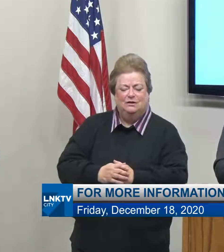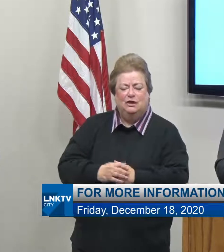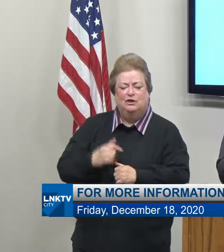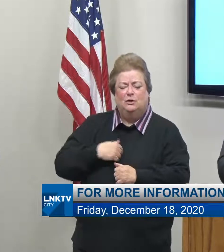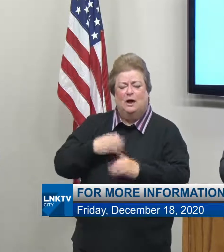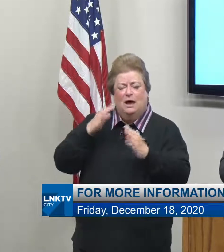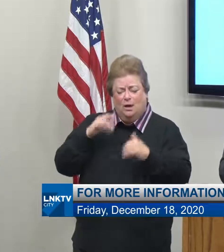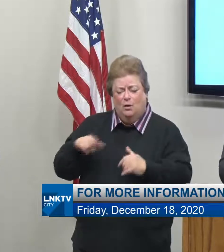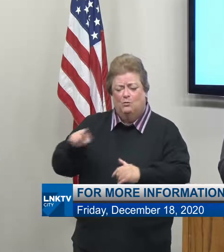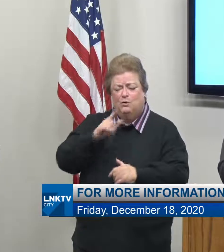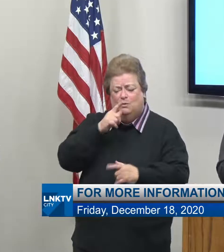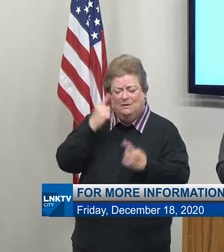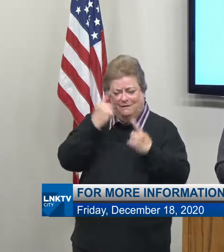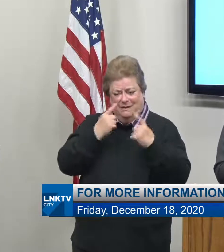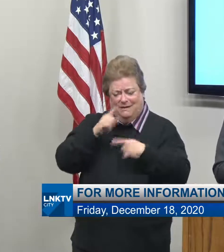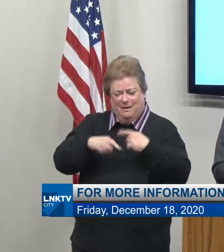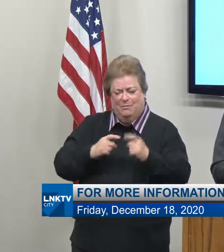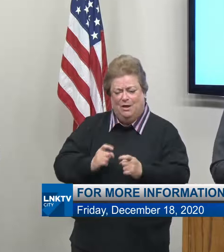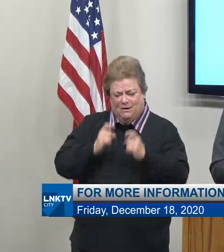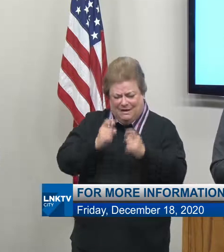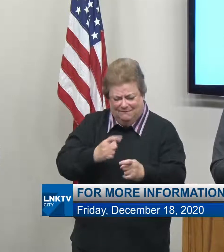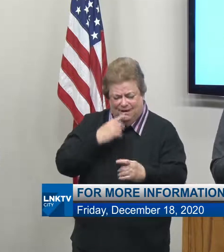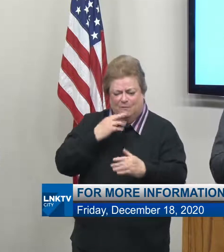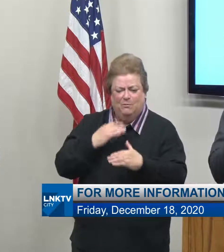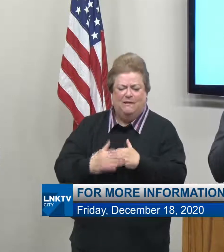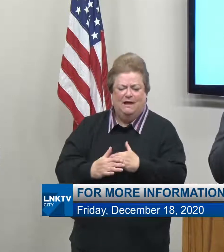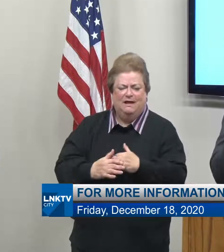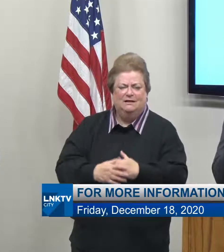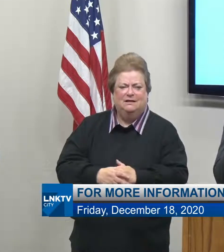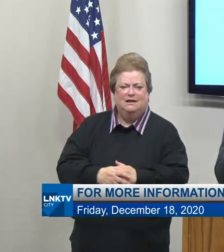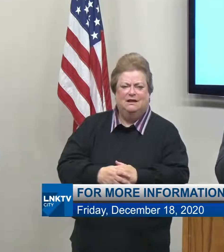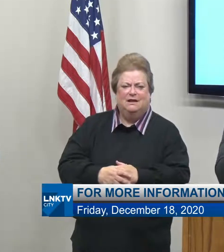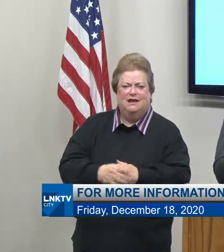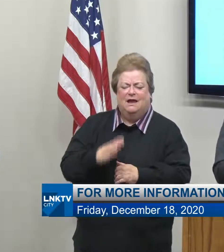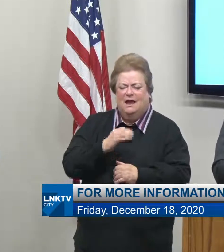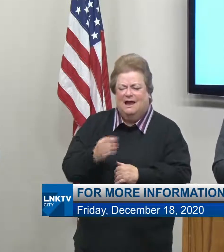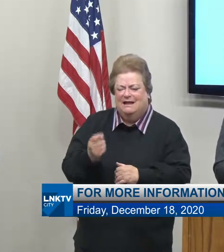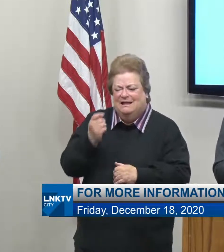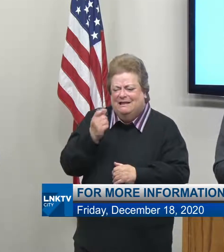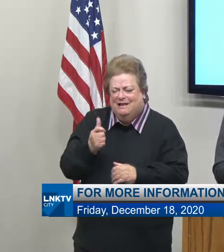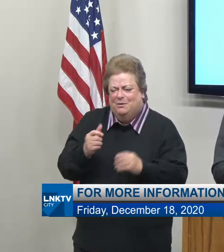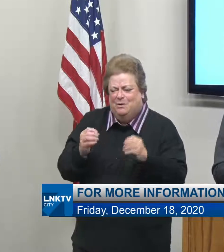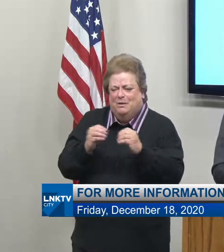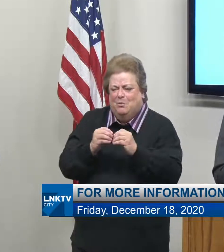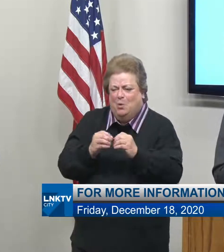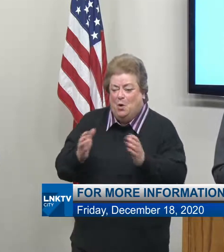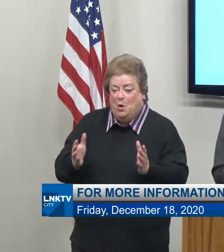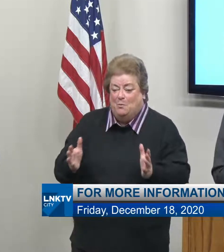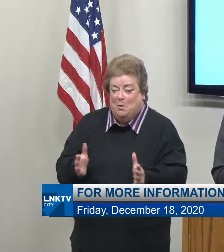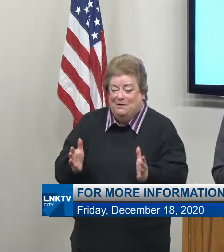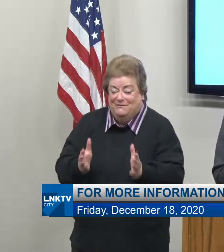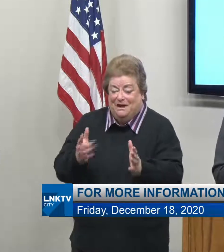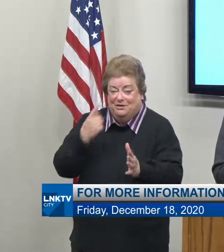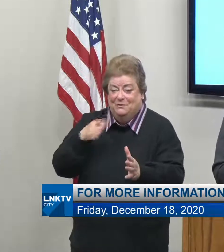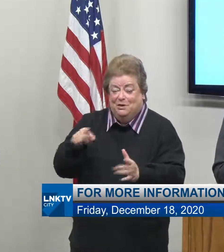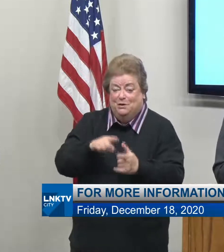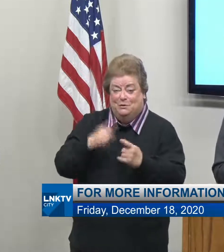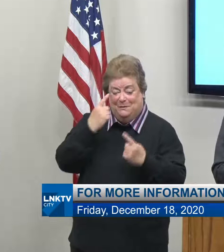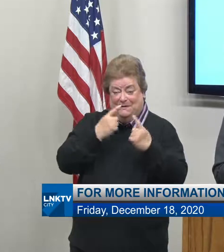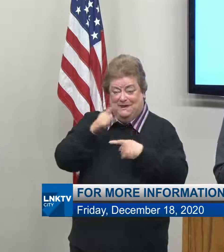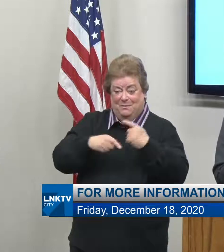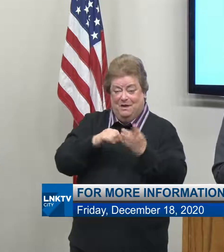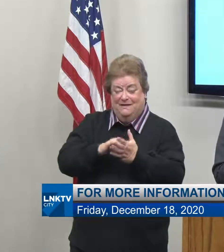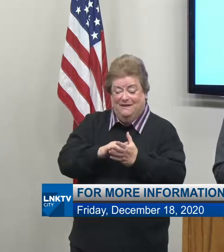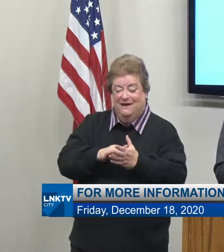consider giving blood. And as just a little bit more motivation for you to consider that, the